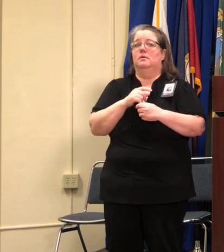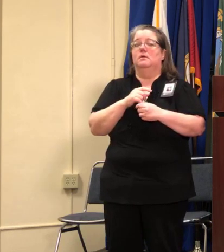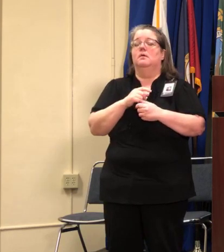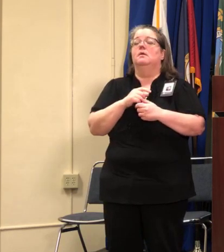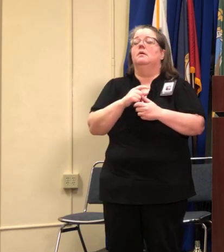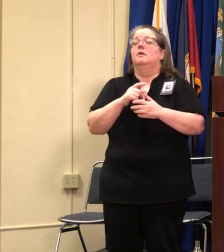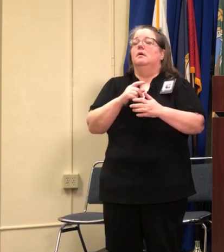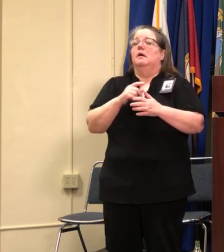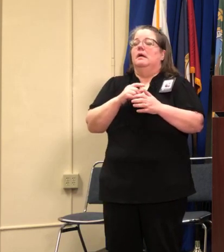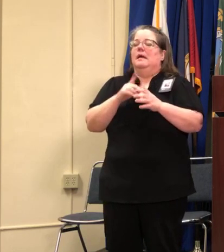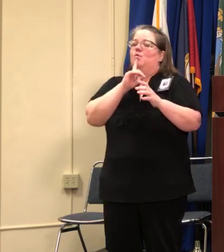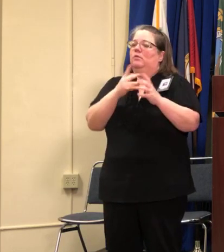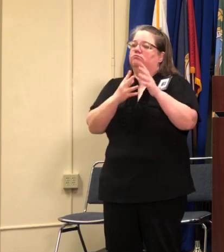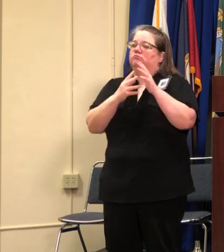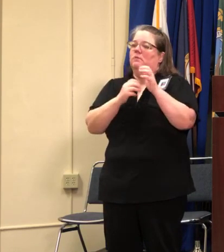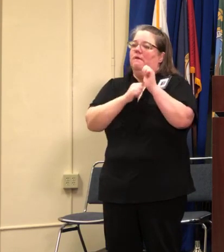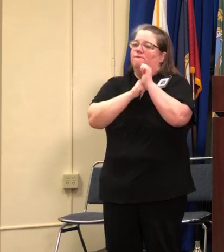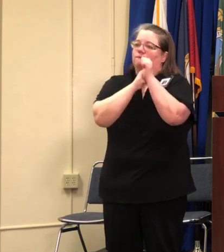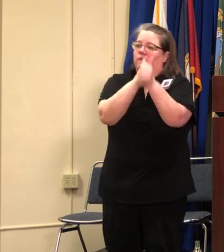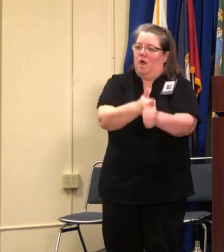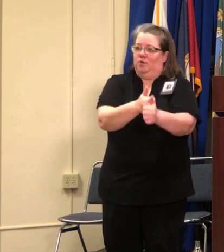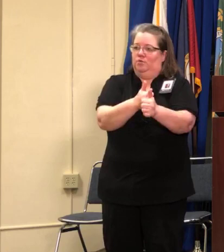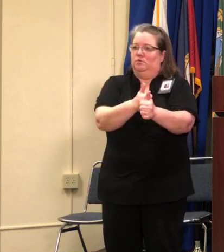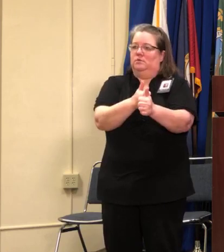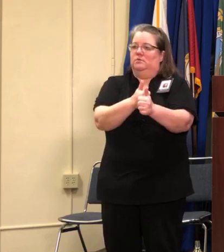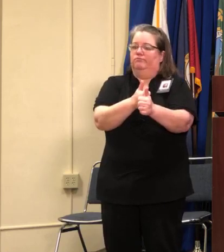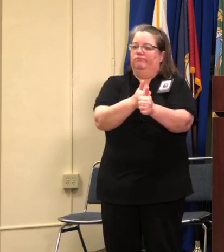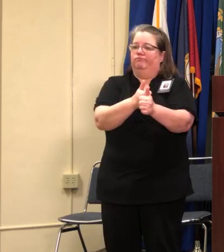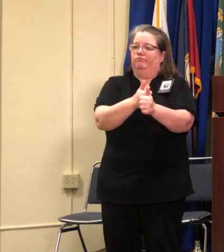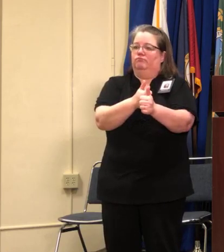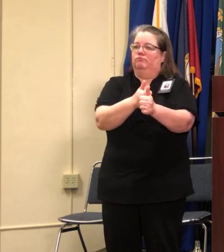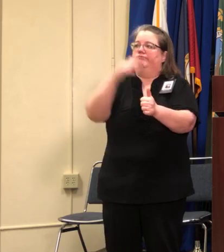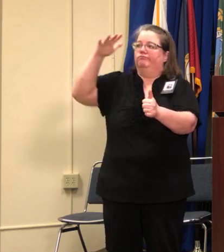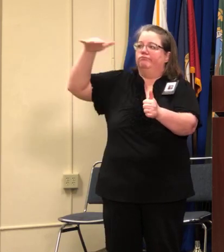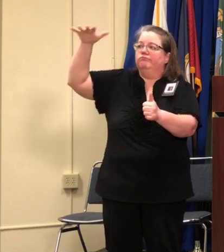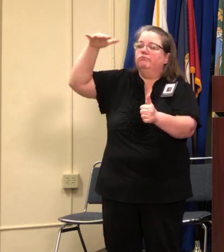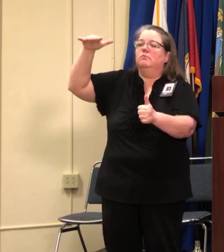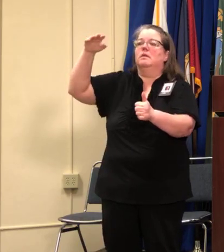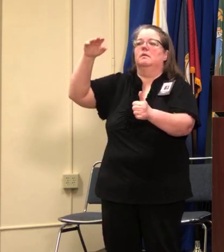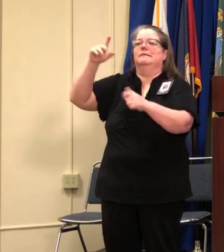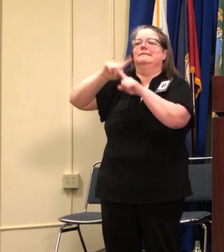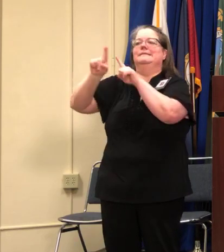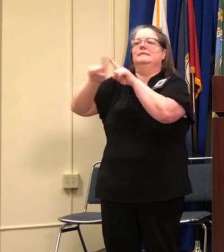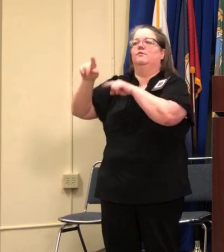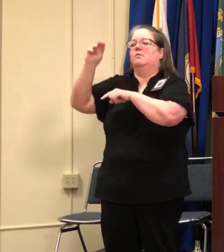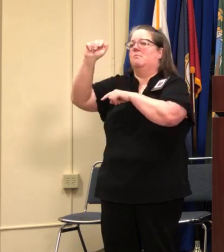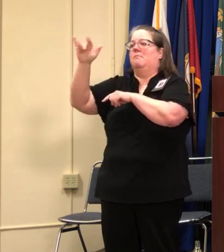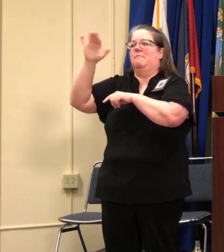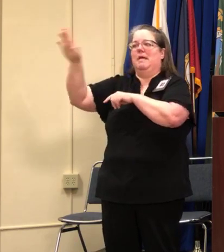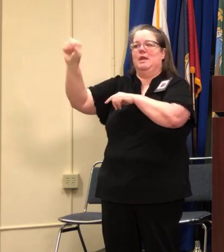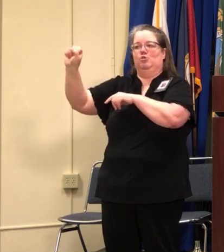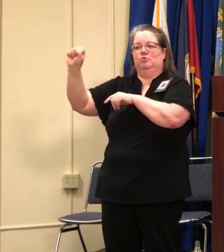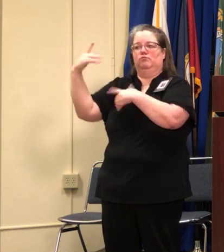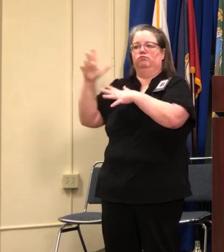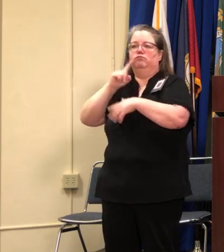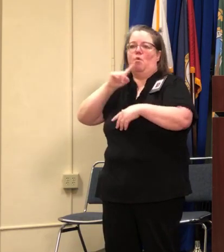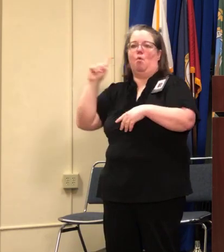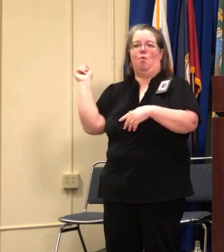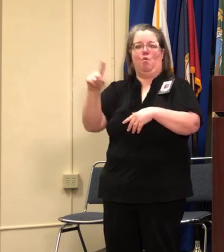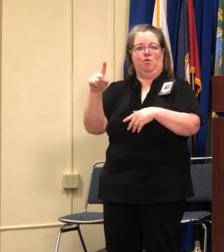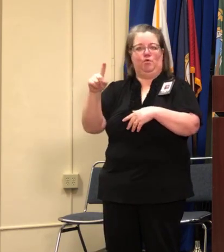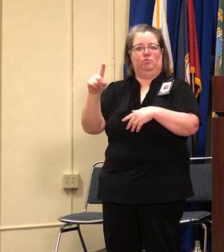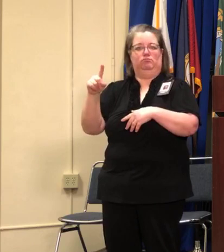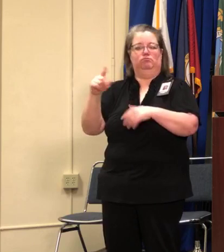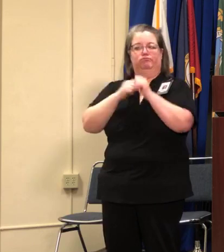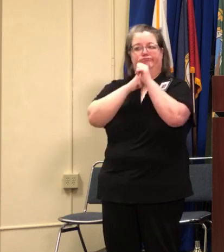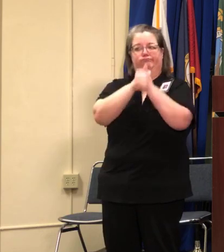it is consistent with the directive that the mayors have already issued, or